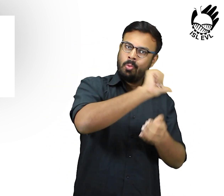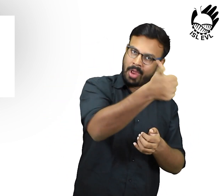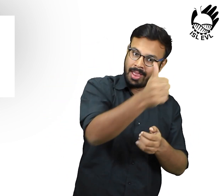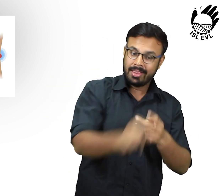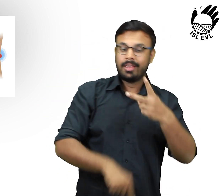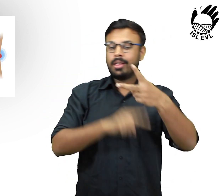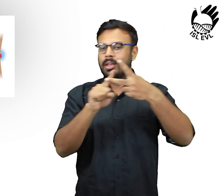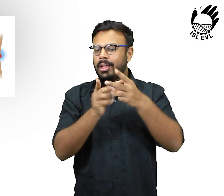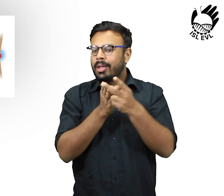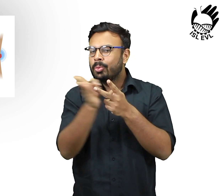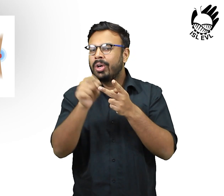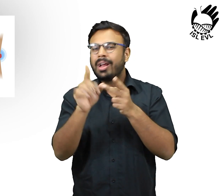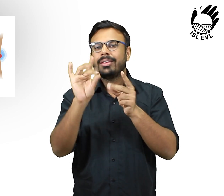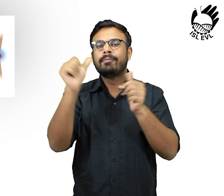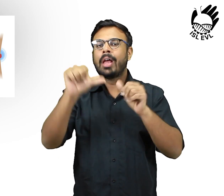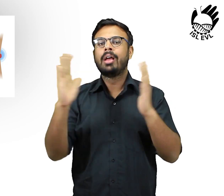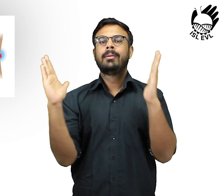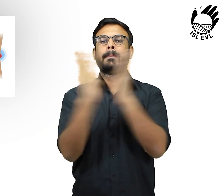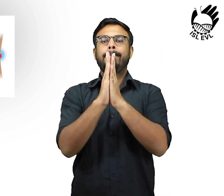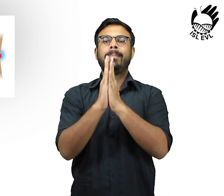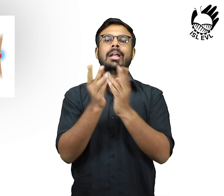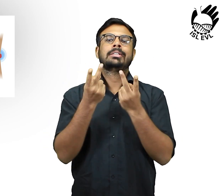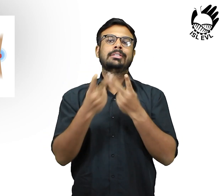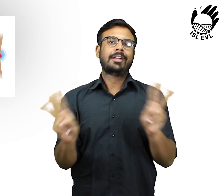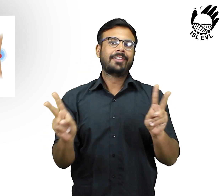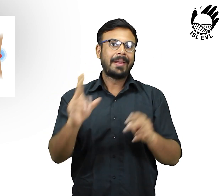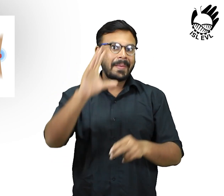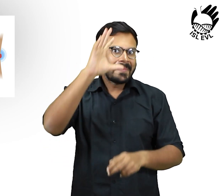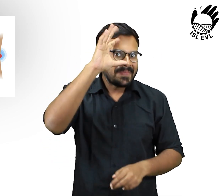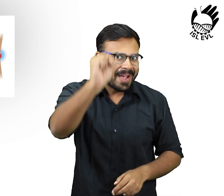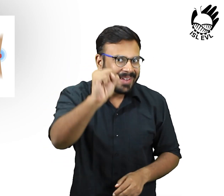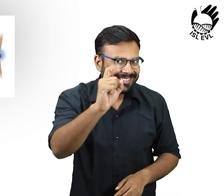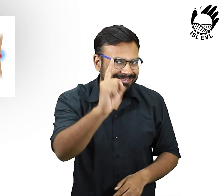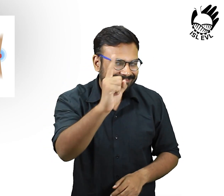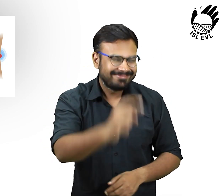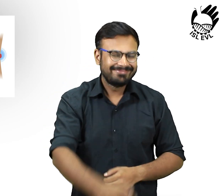not contain polymer molecules. We have understood the science of glue.